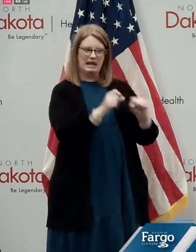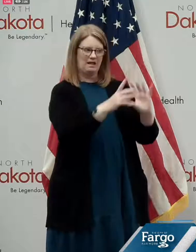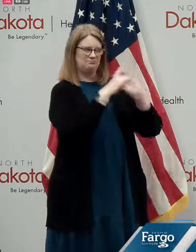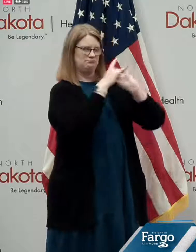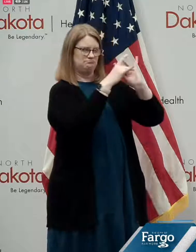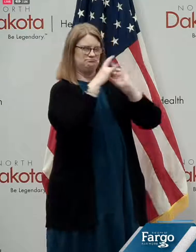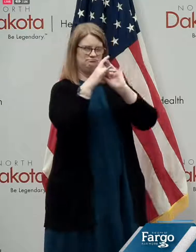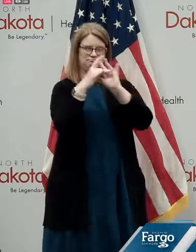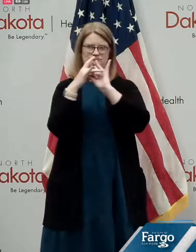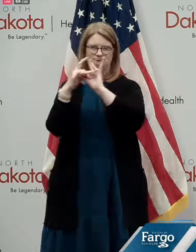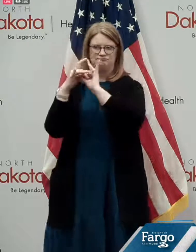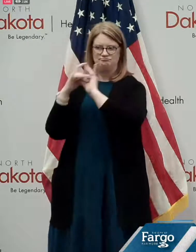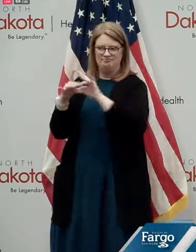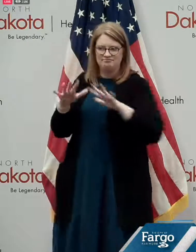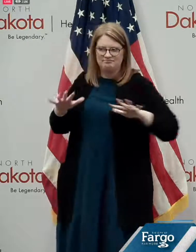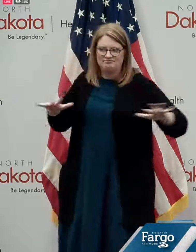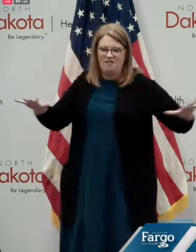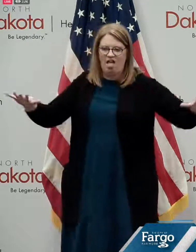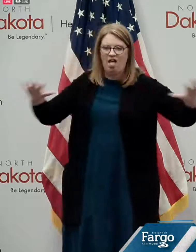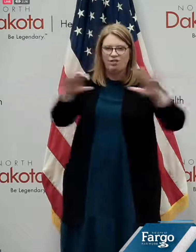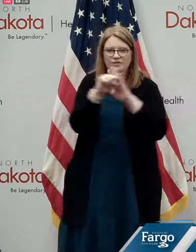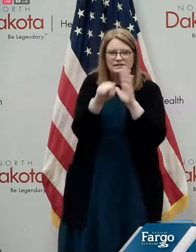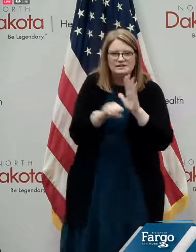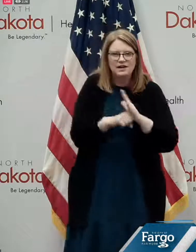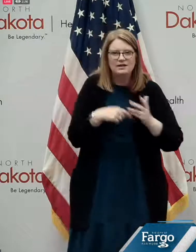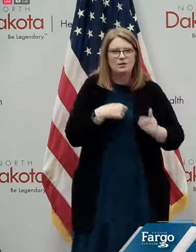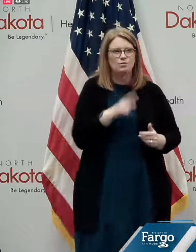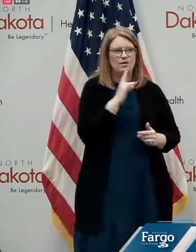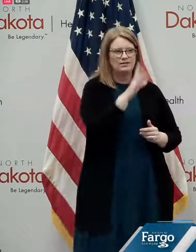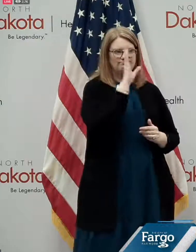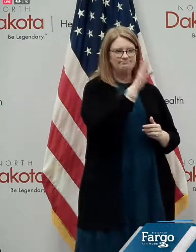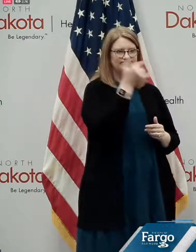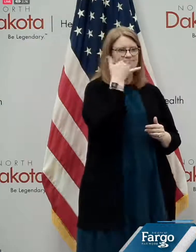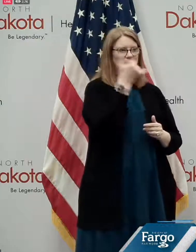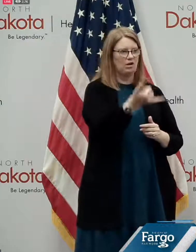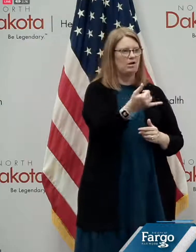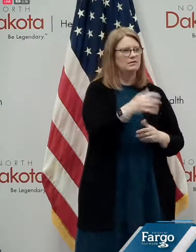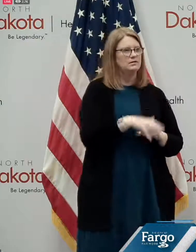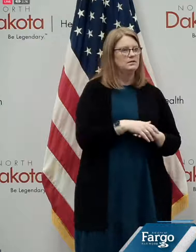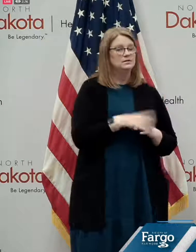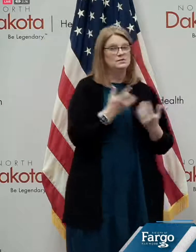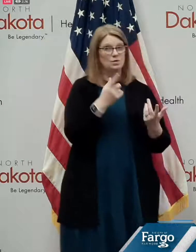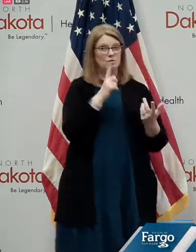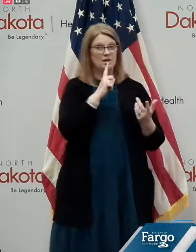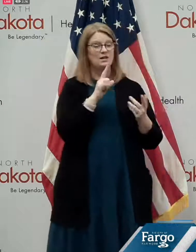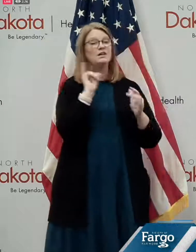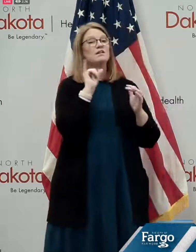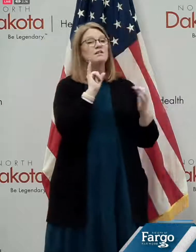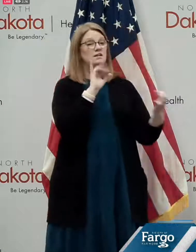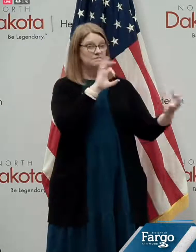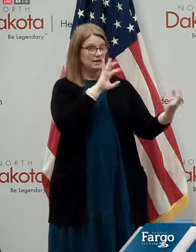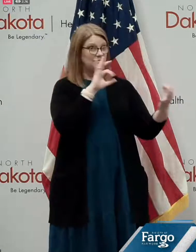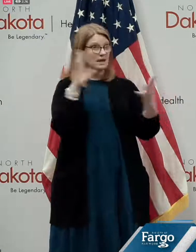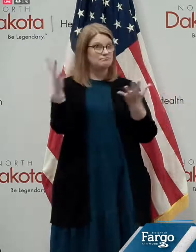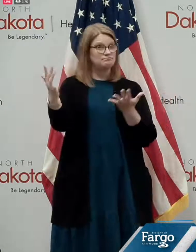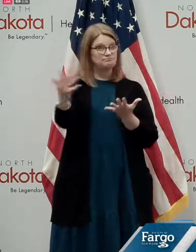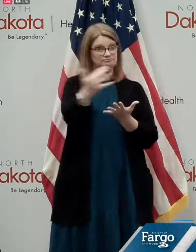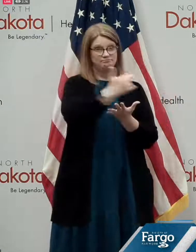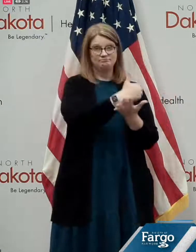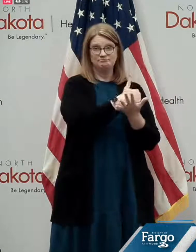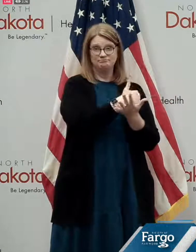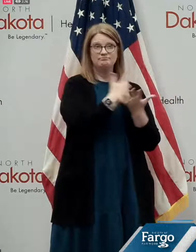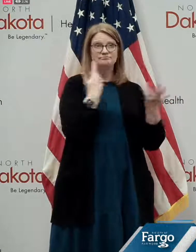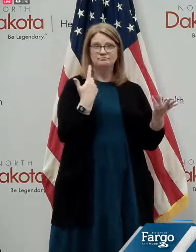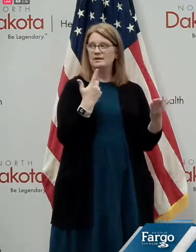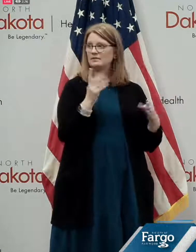our ability to make those phone calls. And I think that's a really important part. So we're listening and we're learning from our businesses. In fact, it is feedback